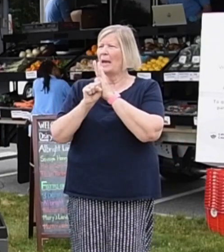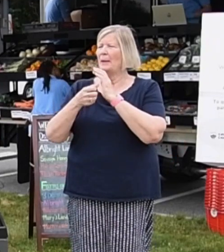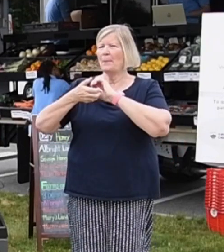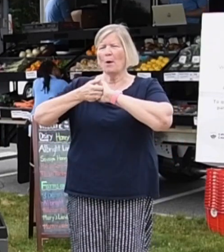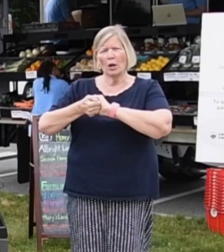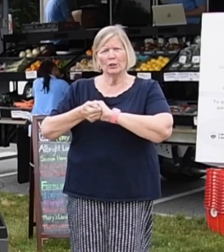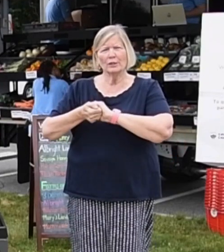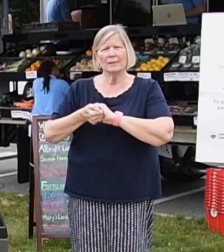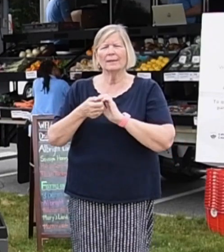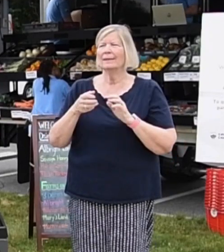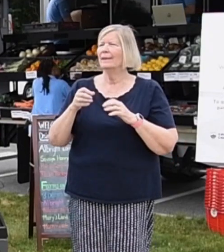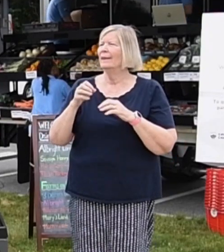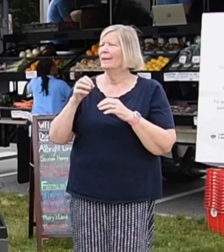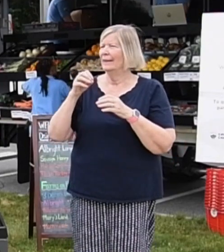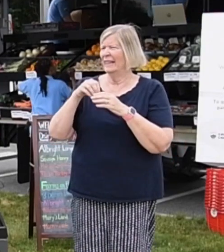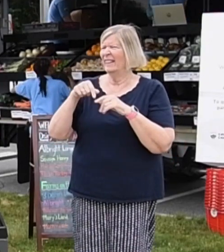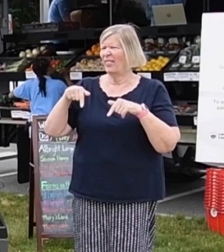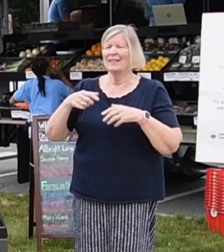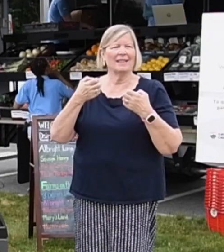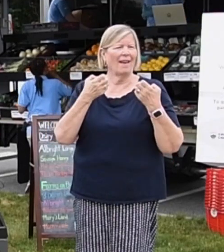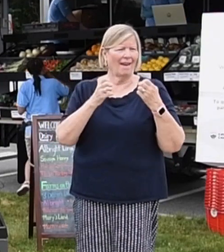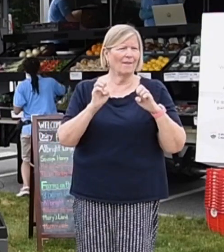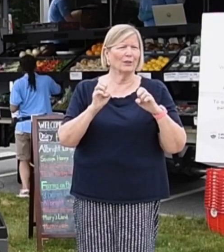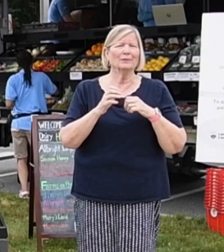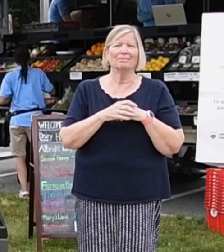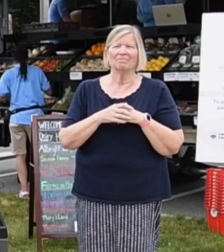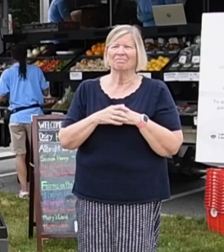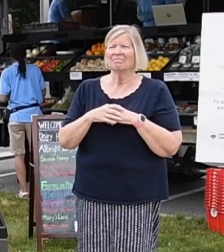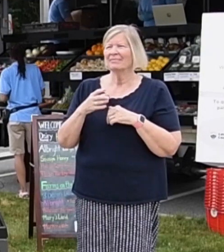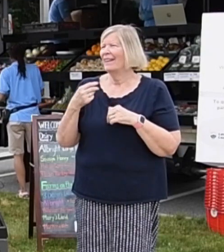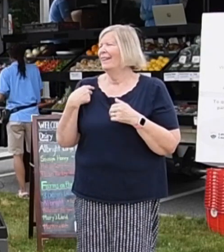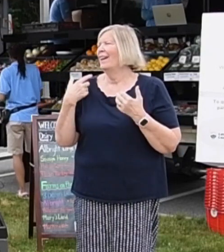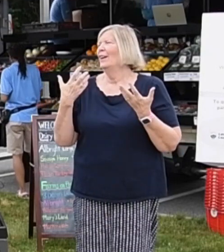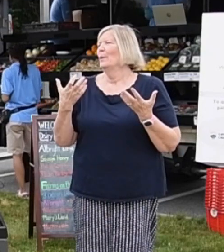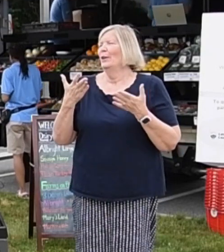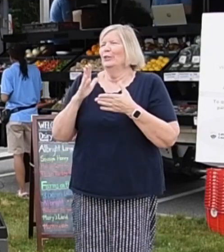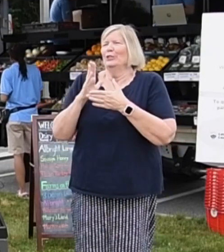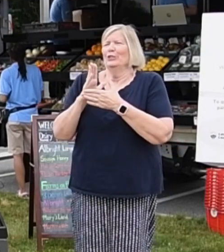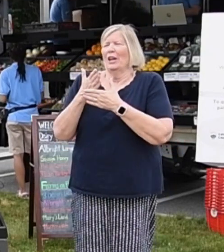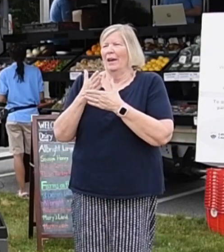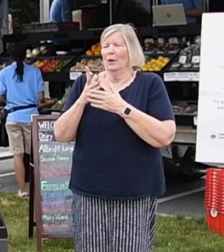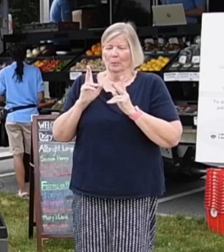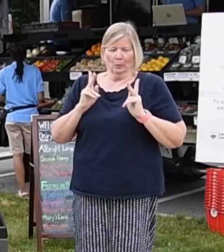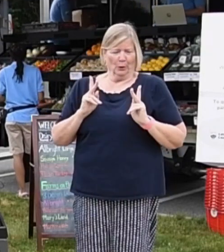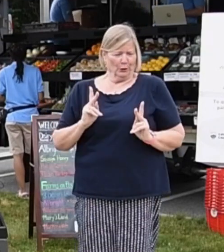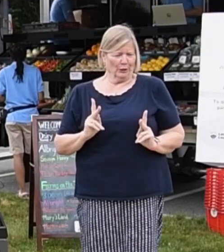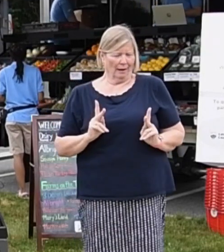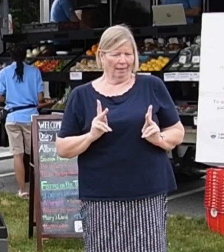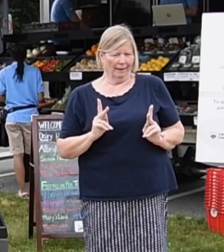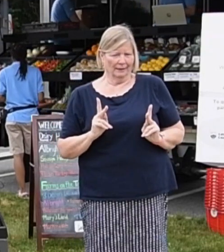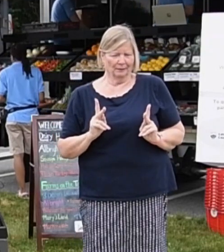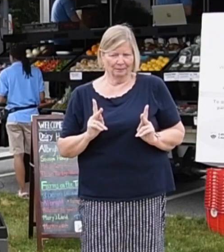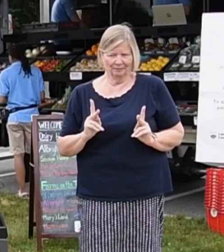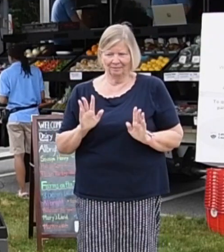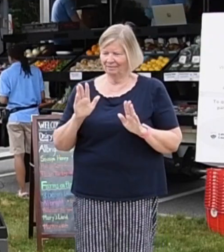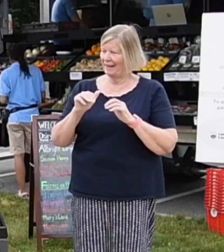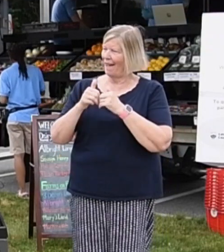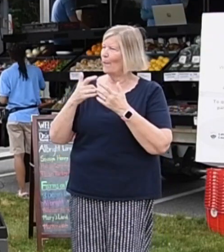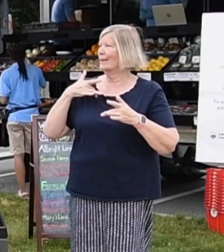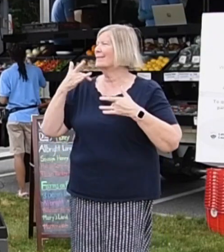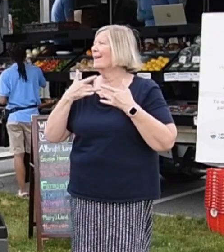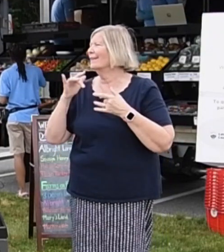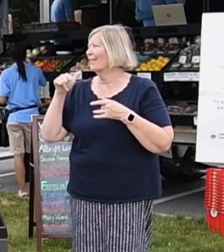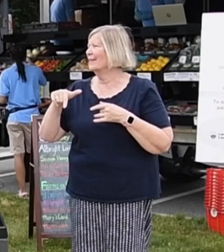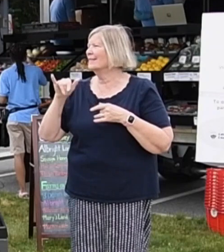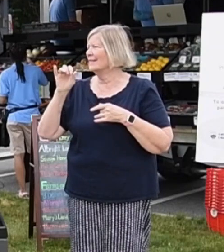partners in this effort. And I just want to share on a personal note how exciting